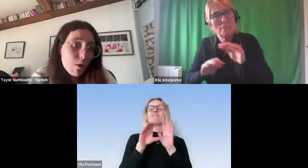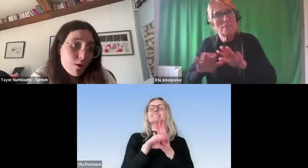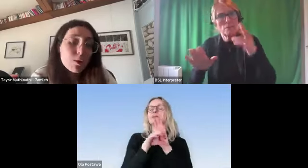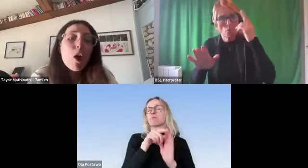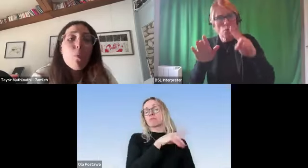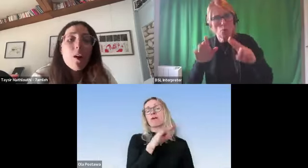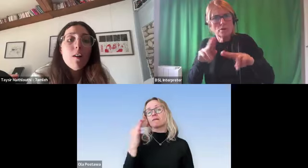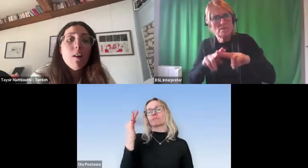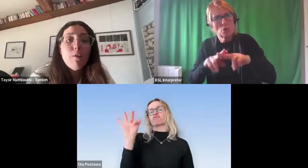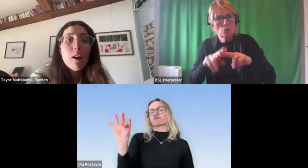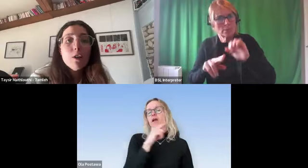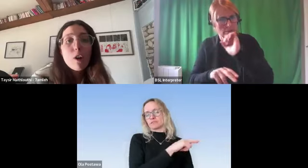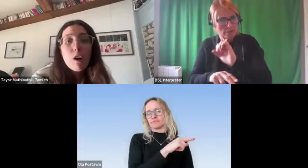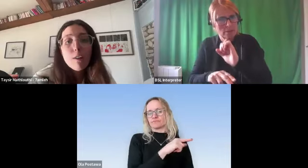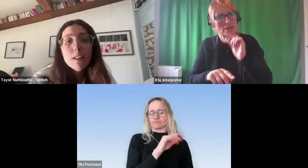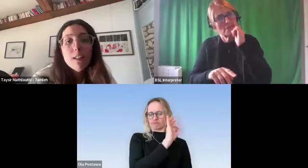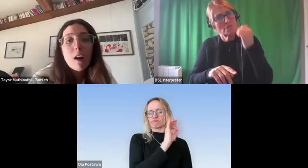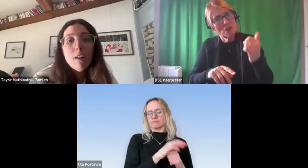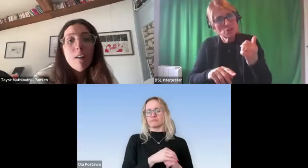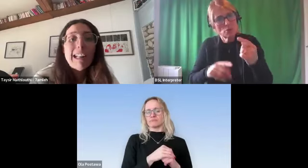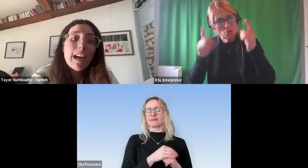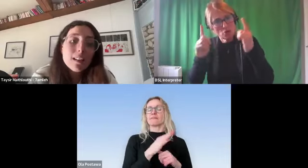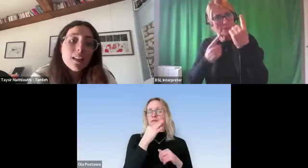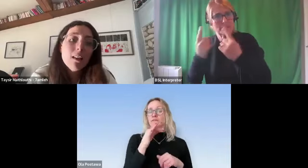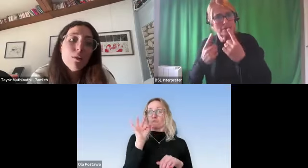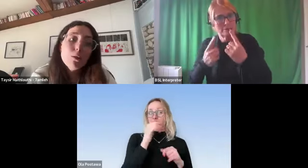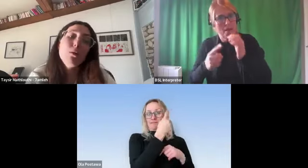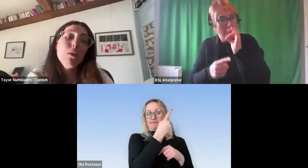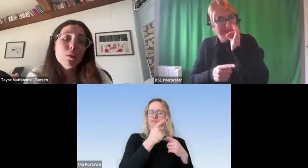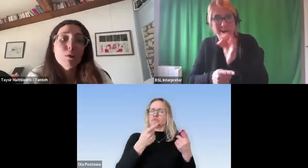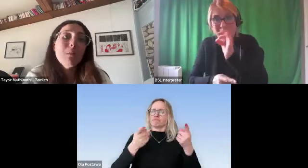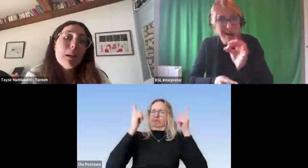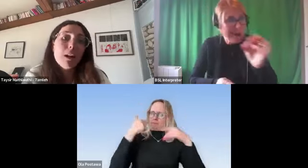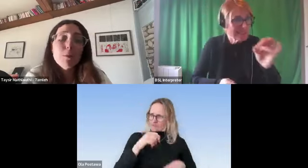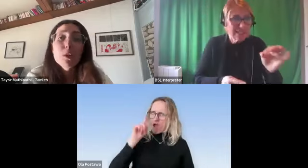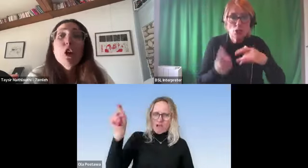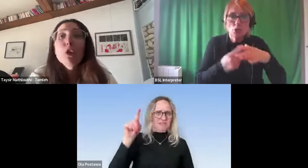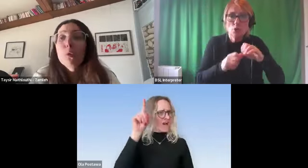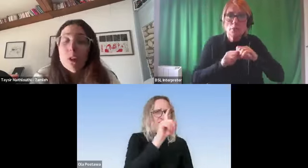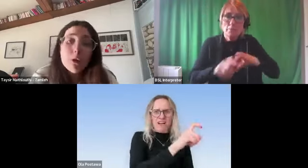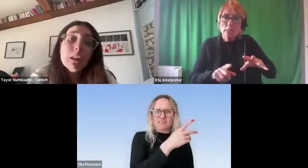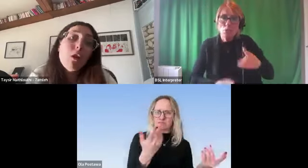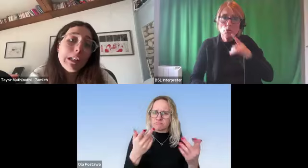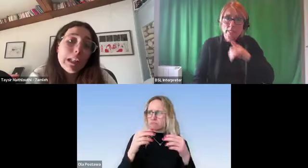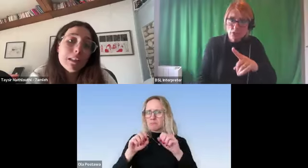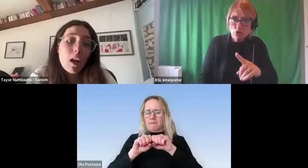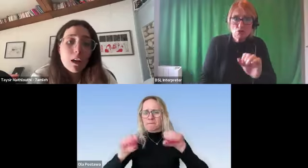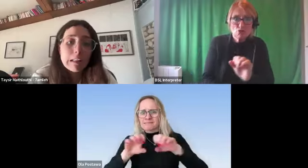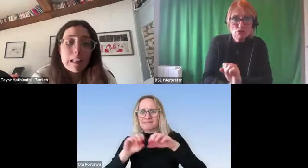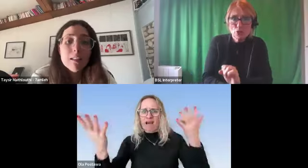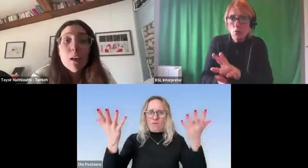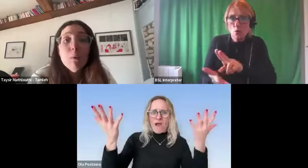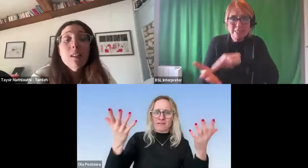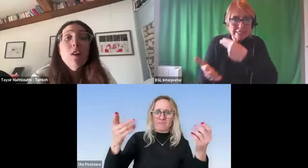called Pharos, where the French authorities are directly asking the social media platforms to restrict or